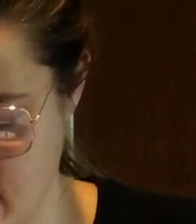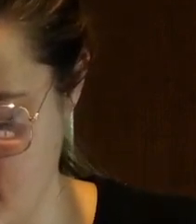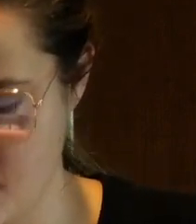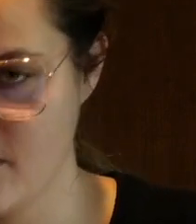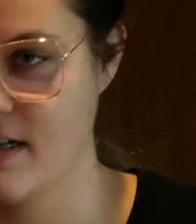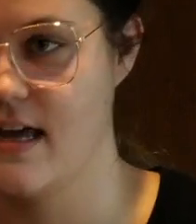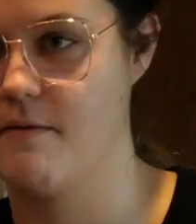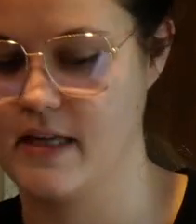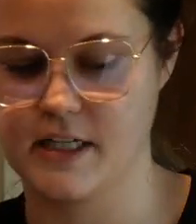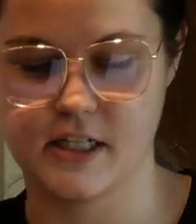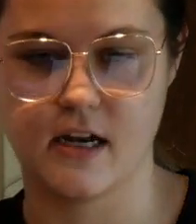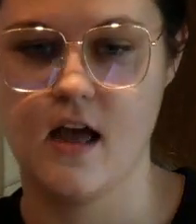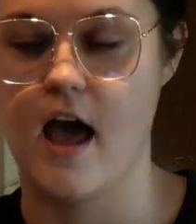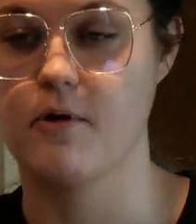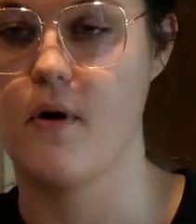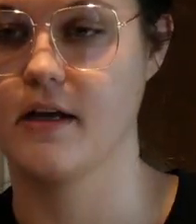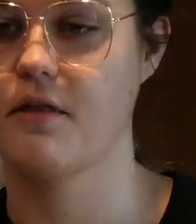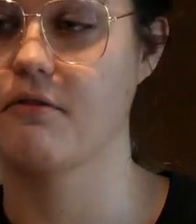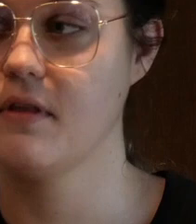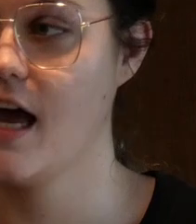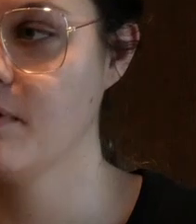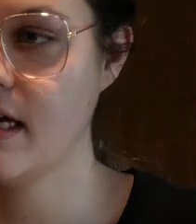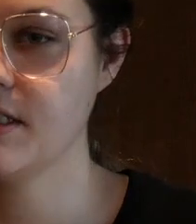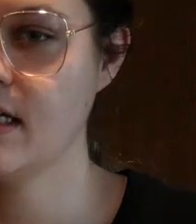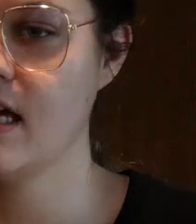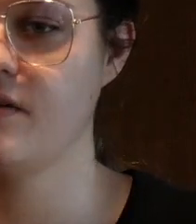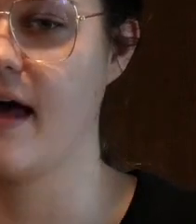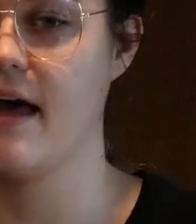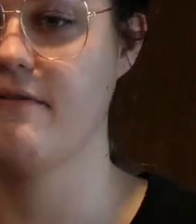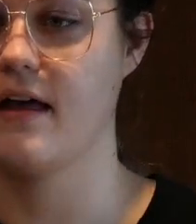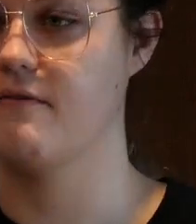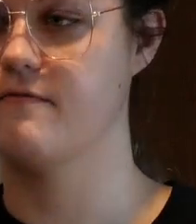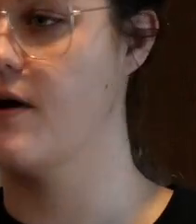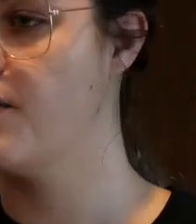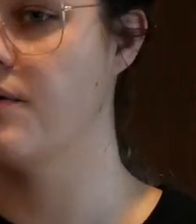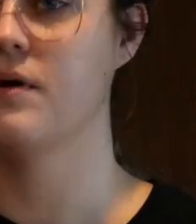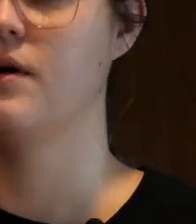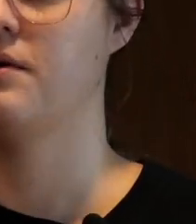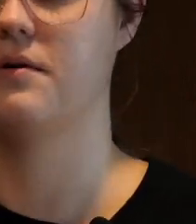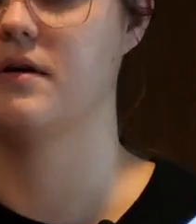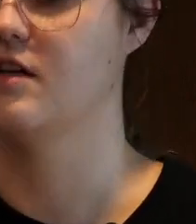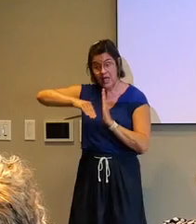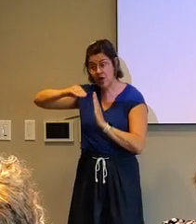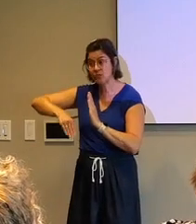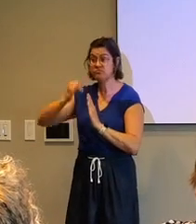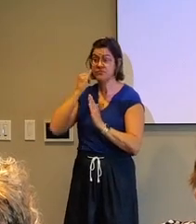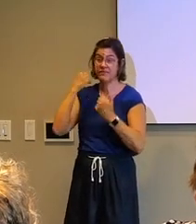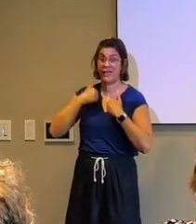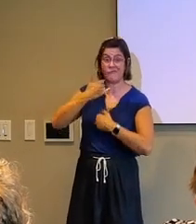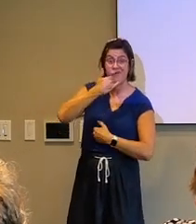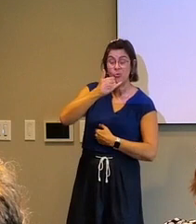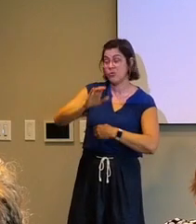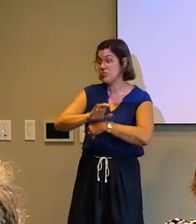All right, we're gonna move on to the application. I'm gonna walk you through the application. If you have a phone or computer or